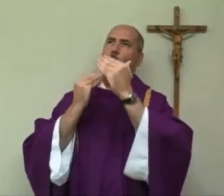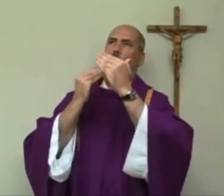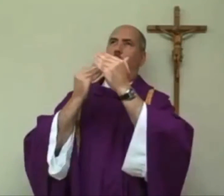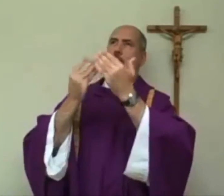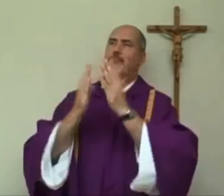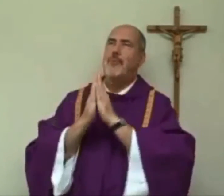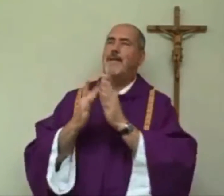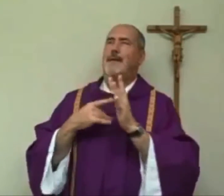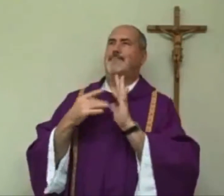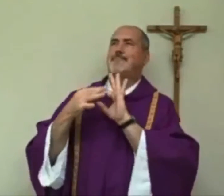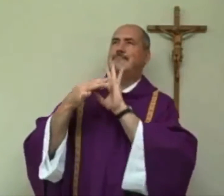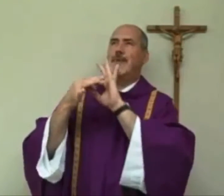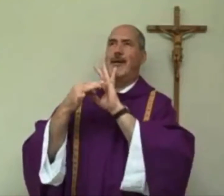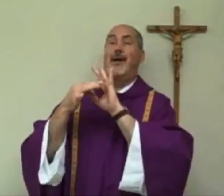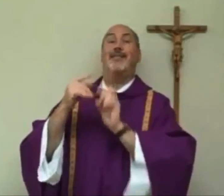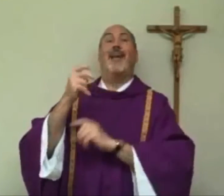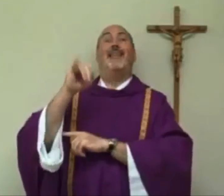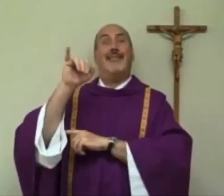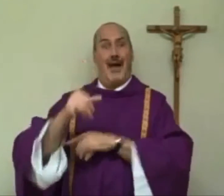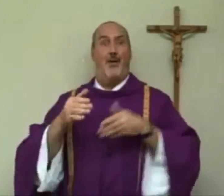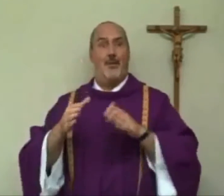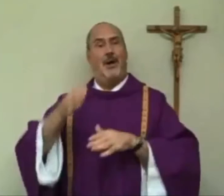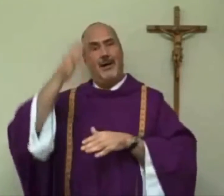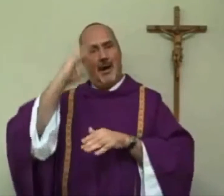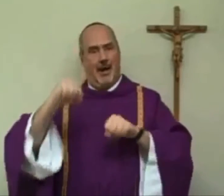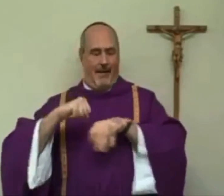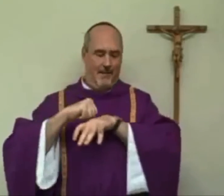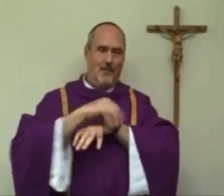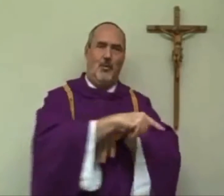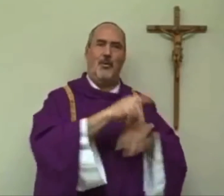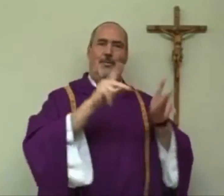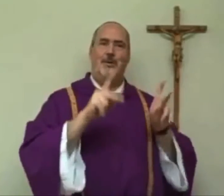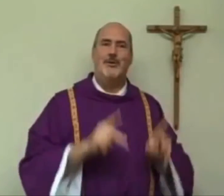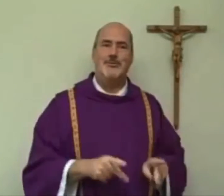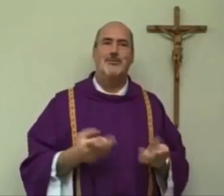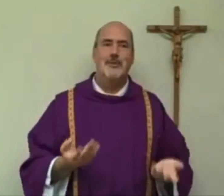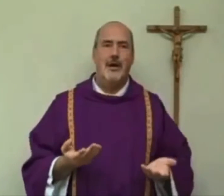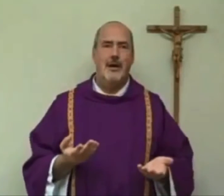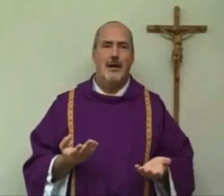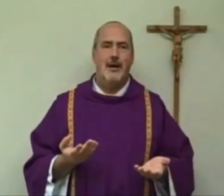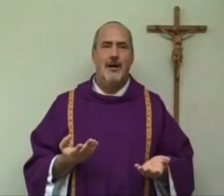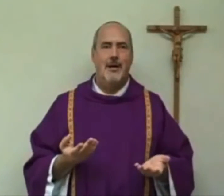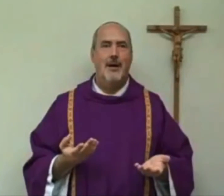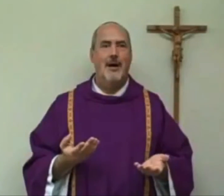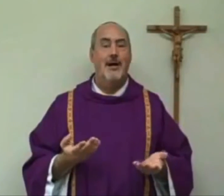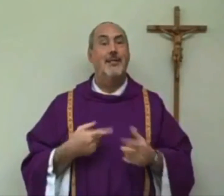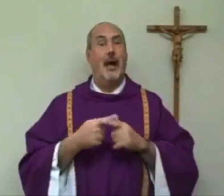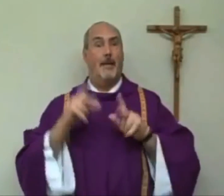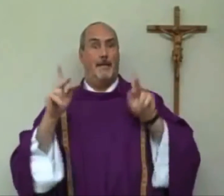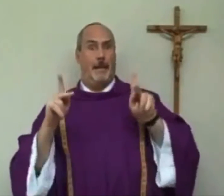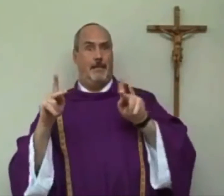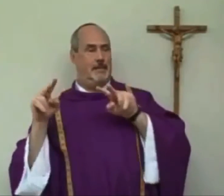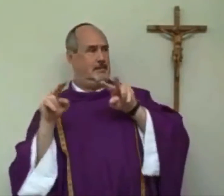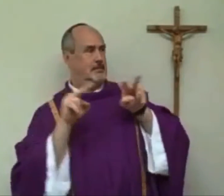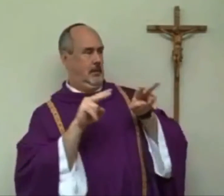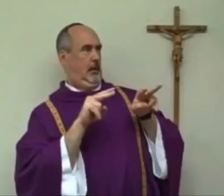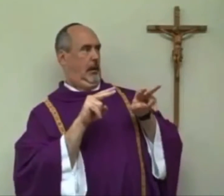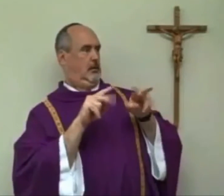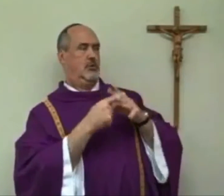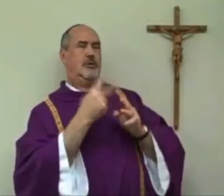When we make God our best friend, we can get closer to Him, and God can work through us and influence us. And when people look